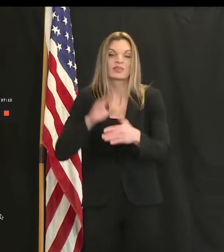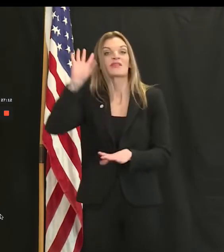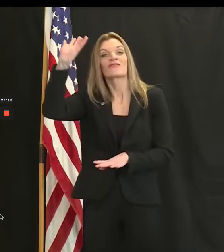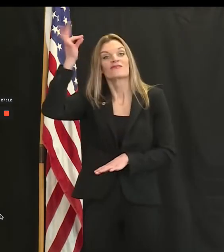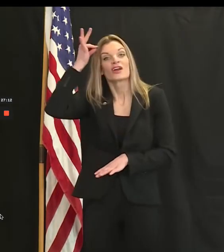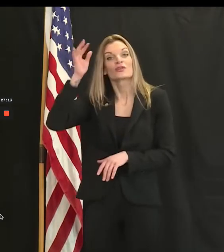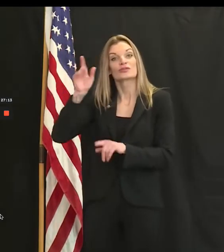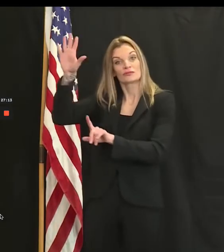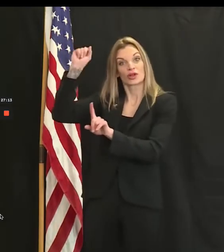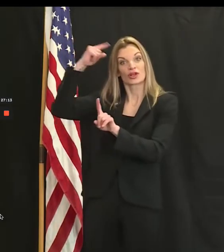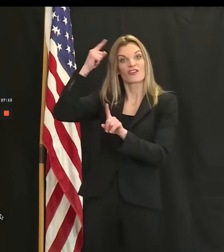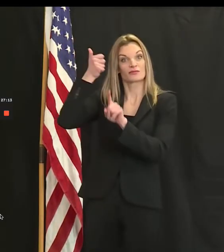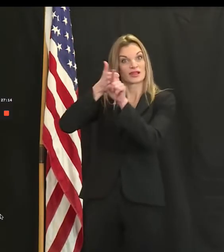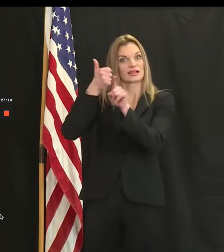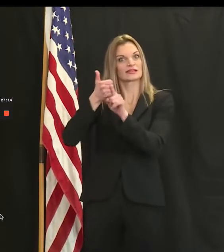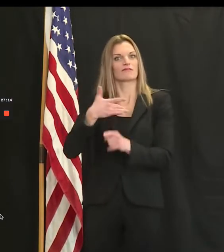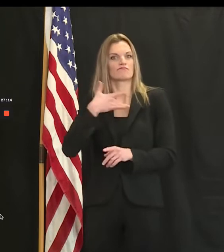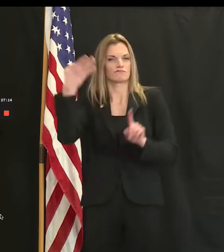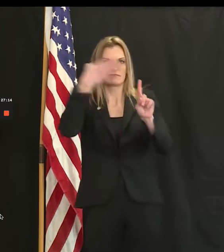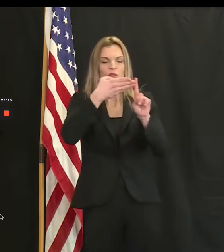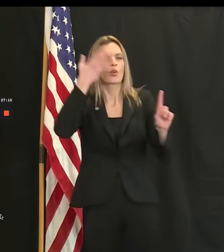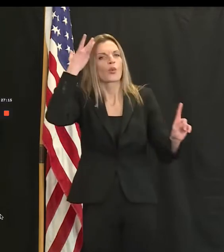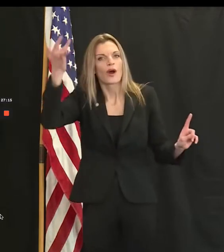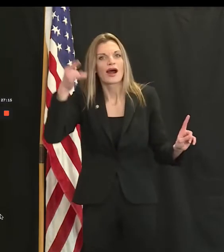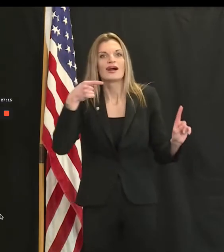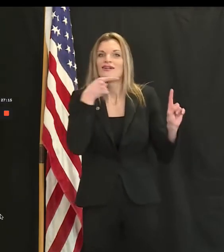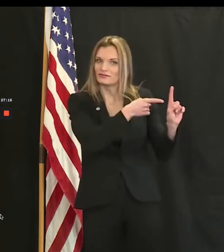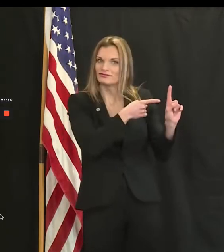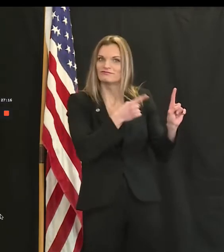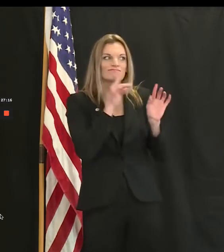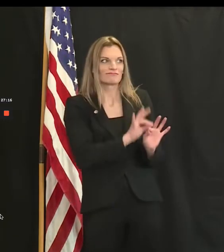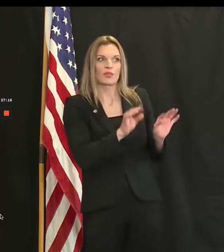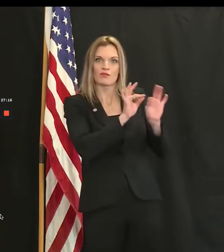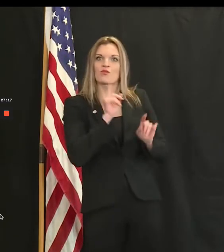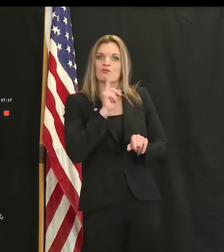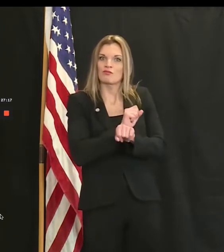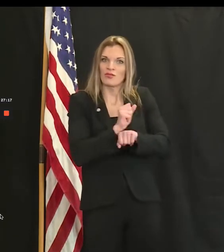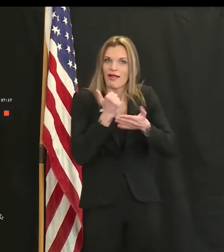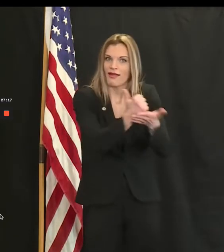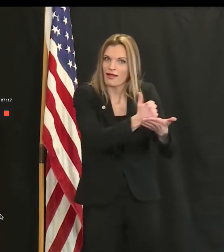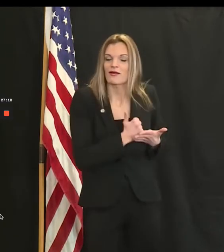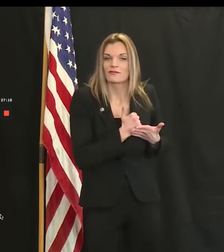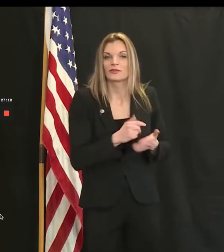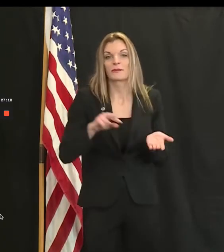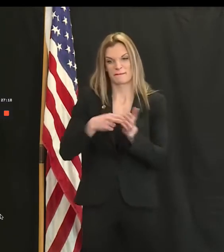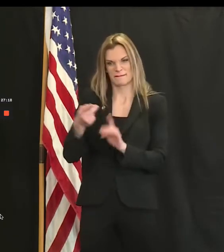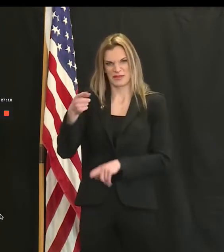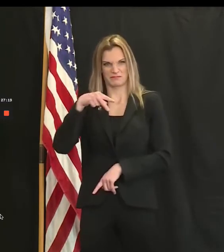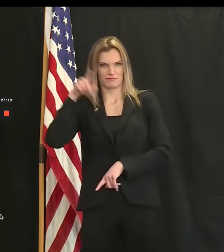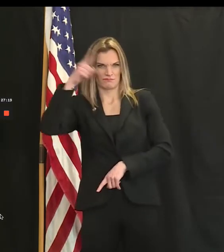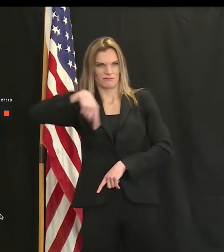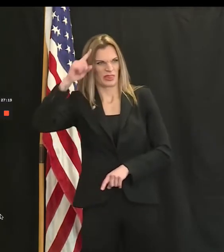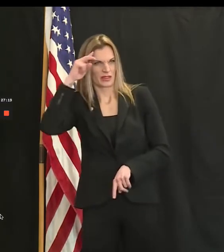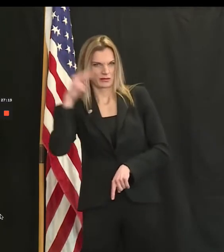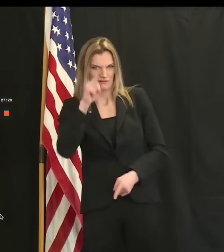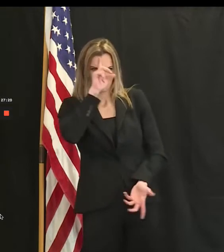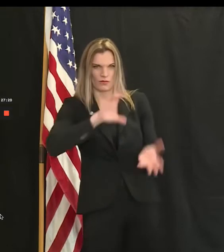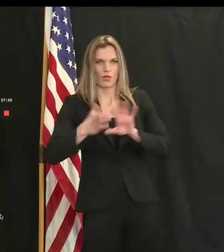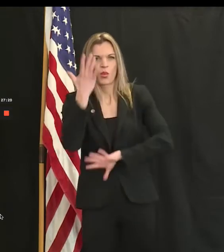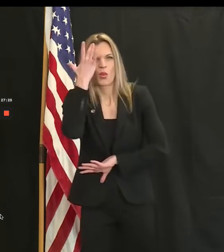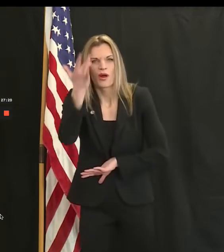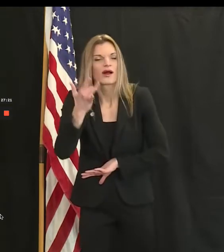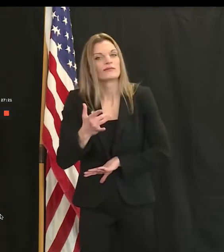it all the time. So this is not some uncommon process that is used in a criminal justice system, but it's also